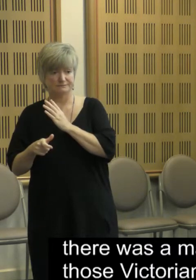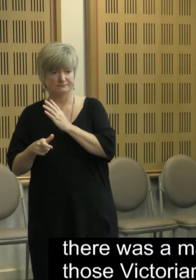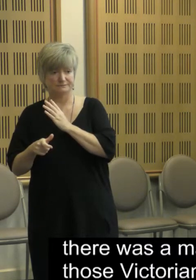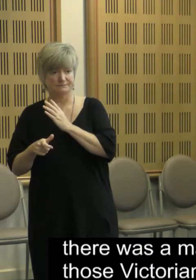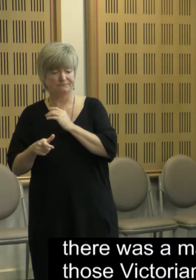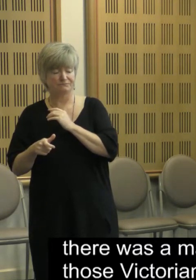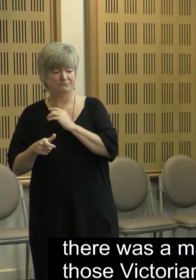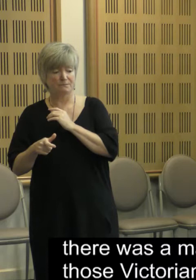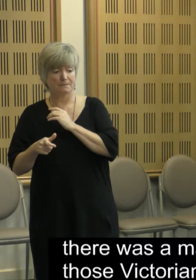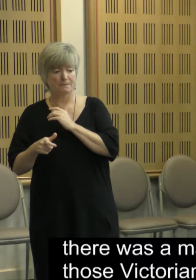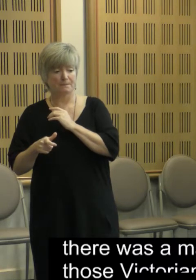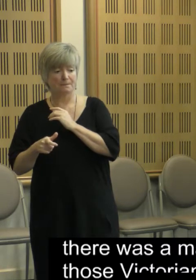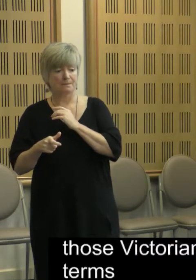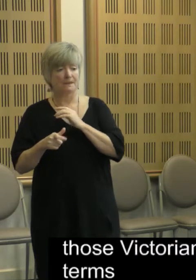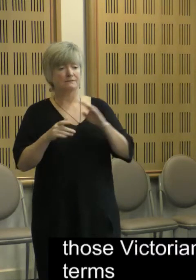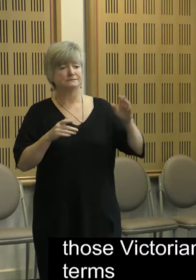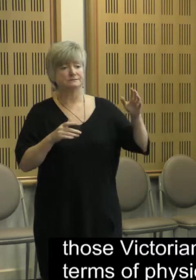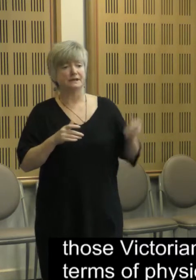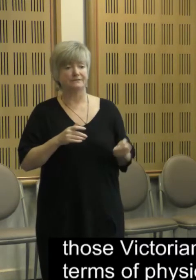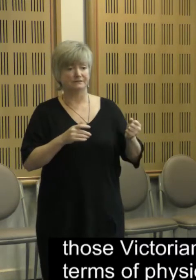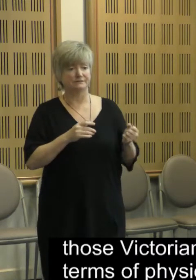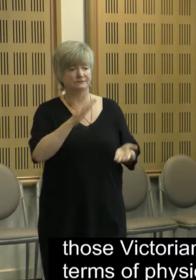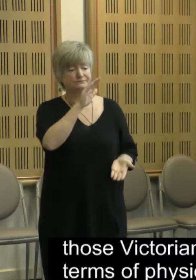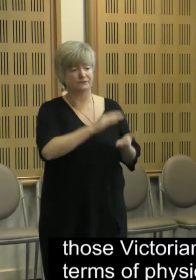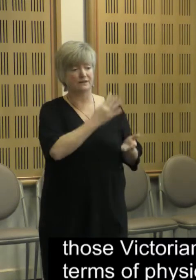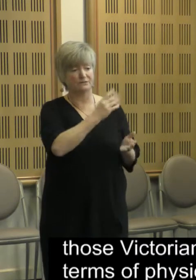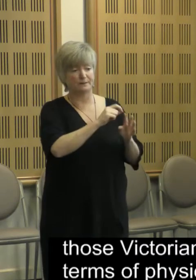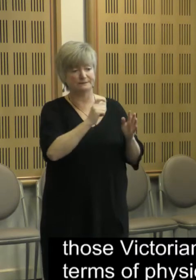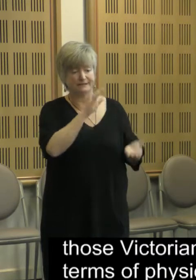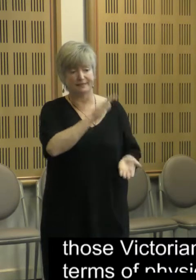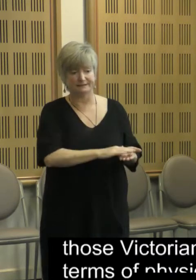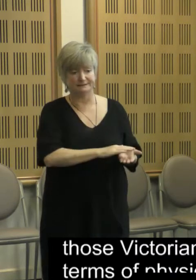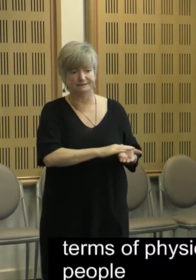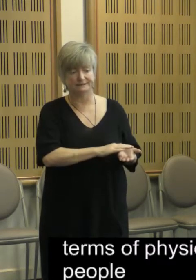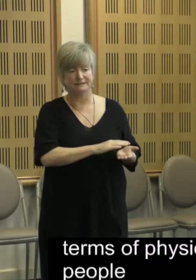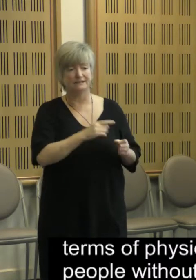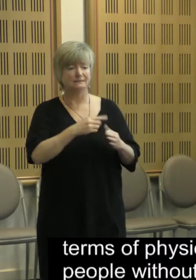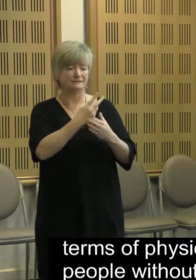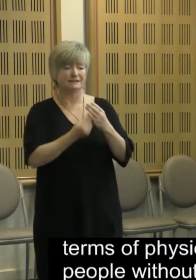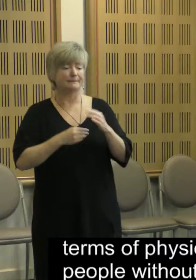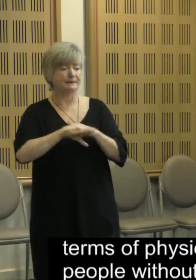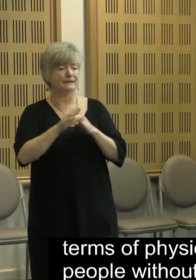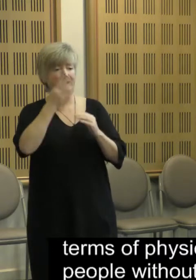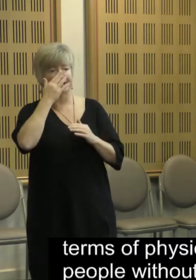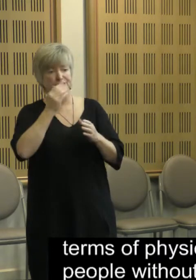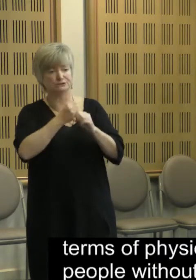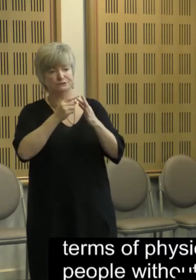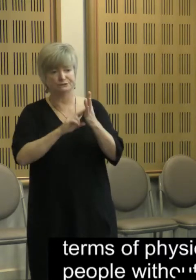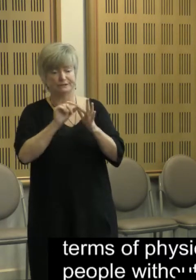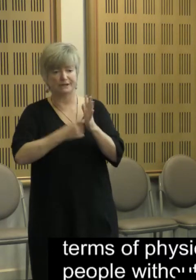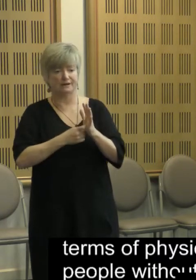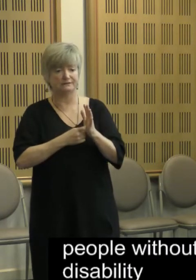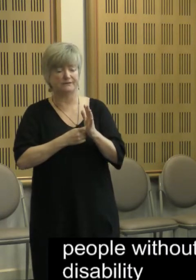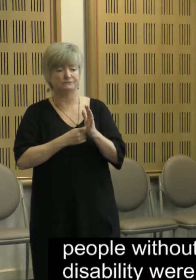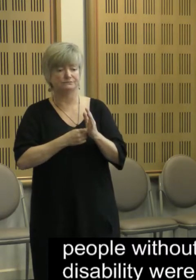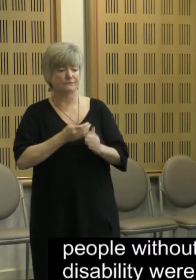physically active, and the gap widens with age and gender, and are less likely to participate